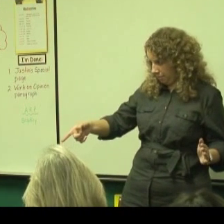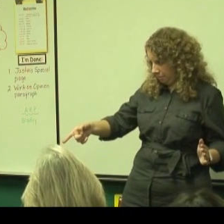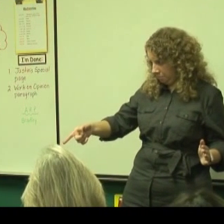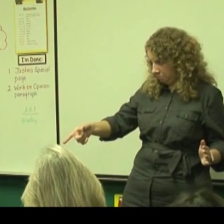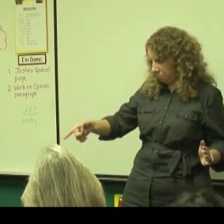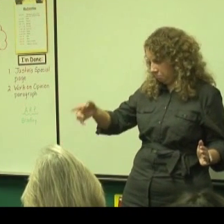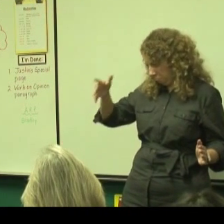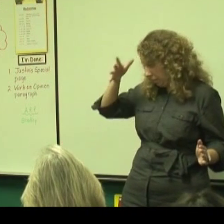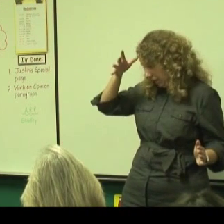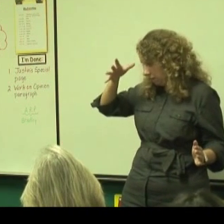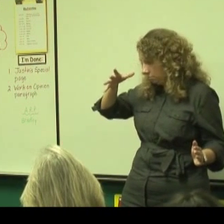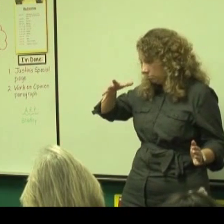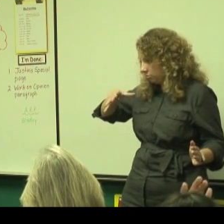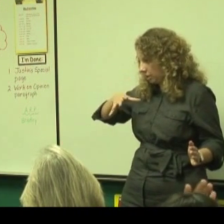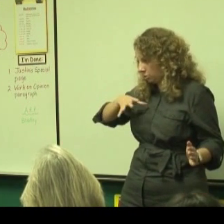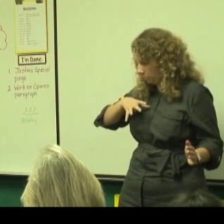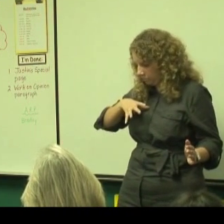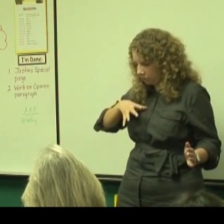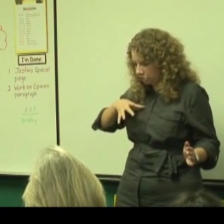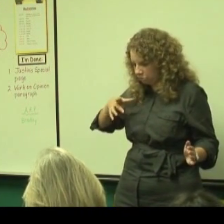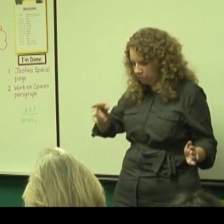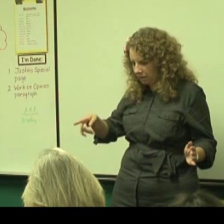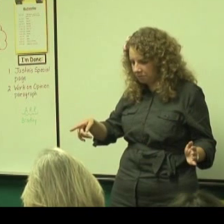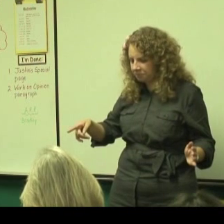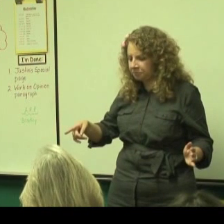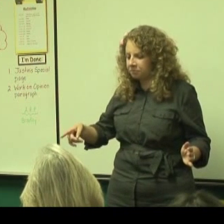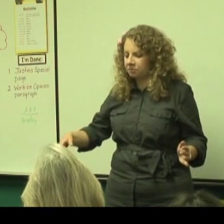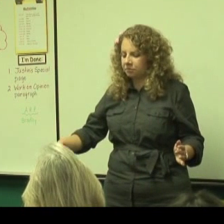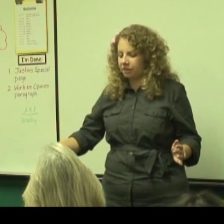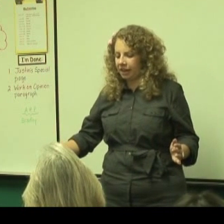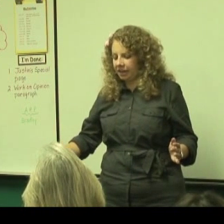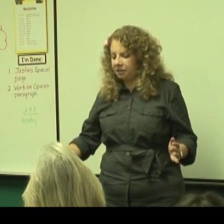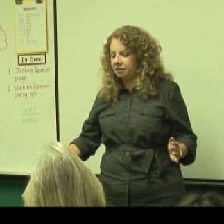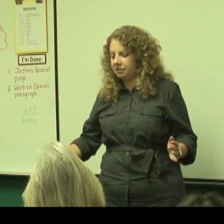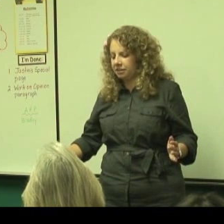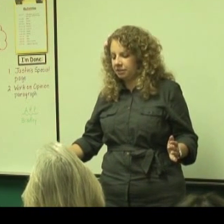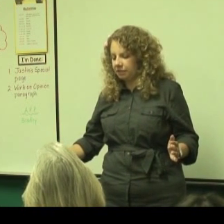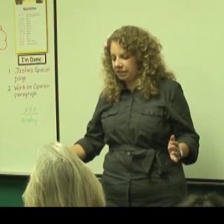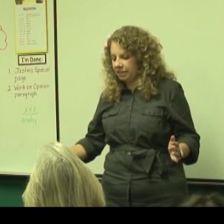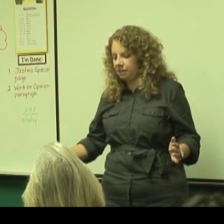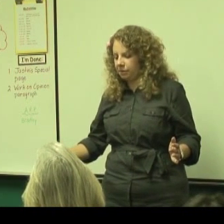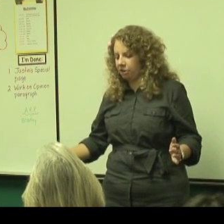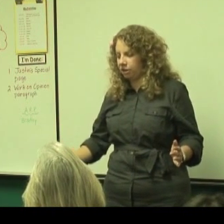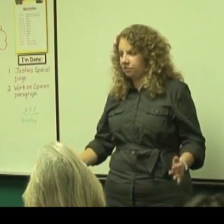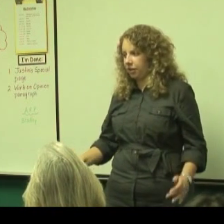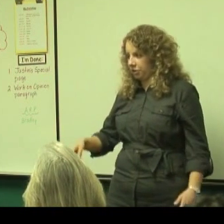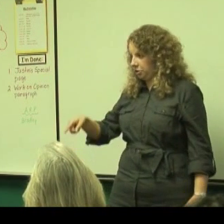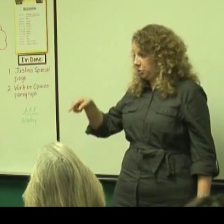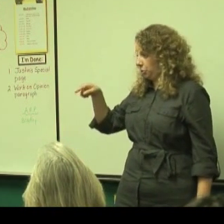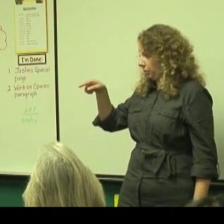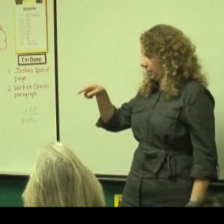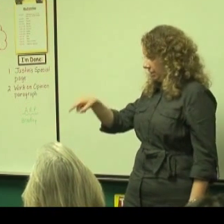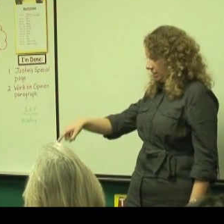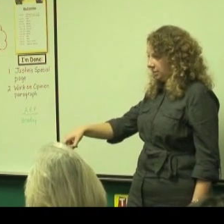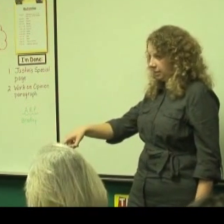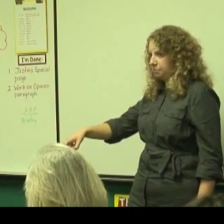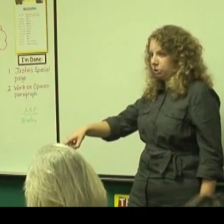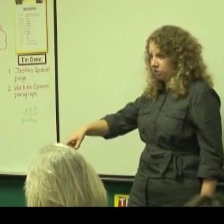him, man, that's who we're referring to, man. Okay, he, my grandfather. So he, same person